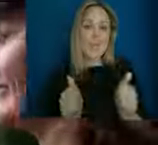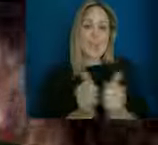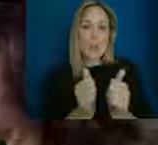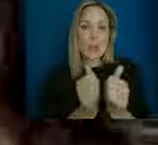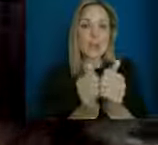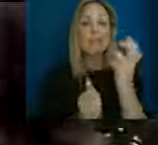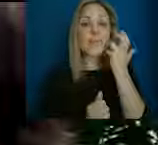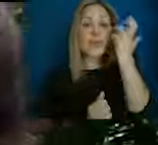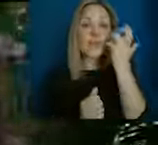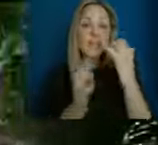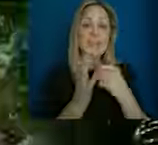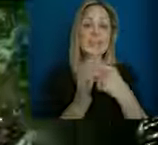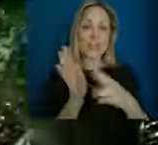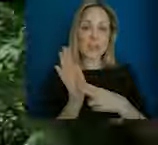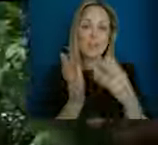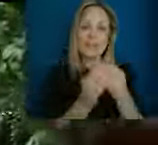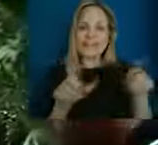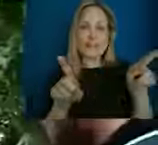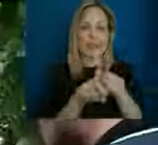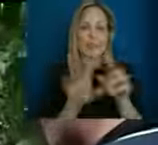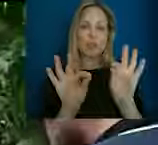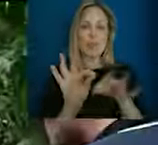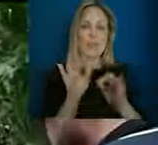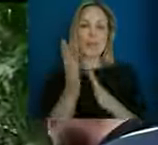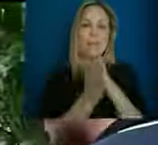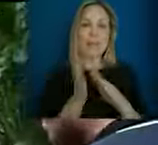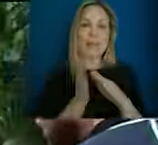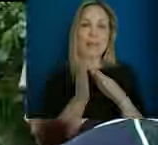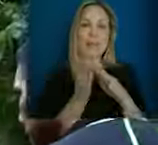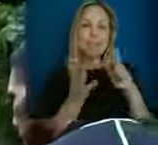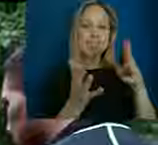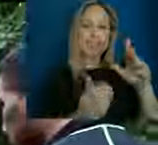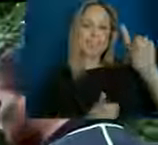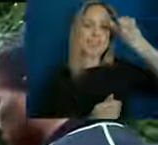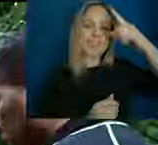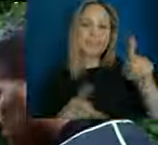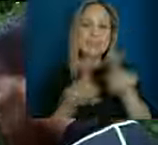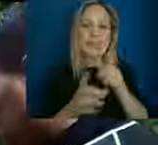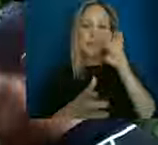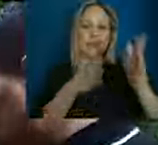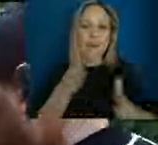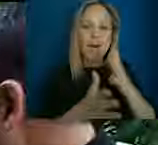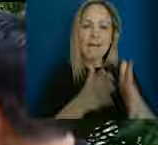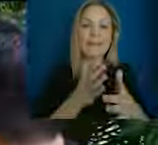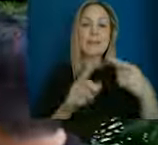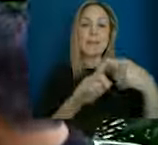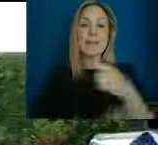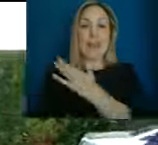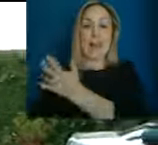same interpreter, so concepts can be built upon using the same signs and haptics determined in previous